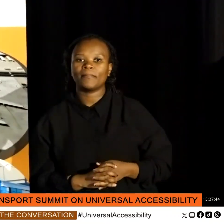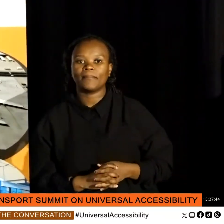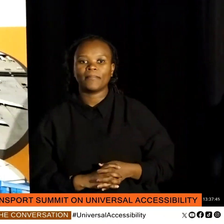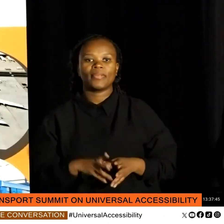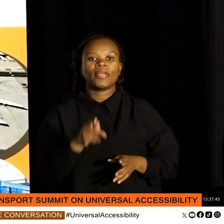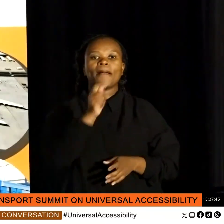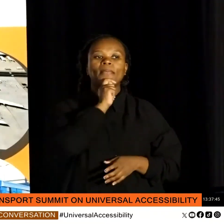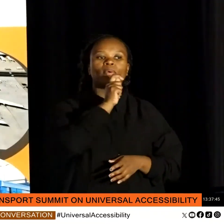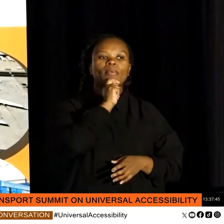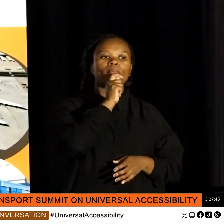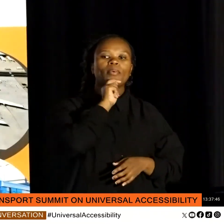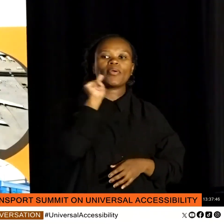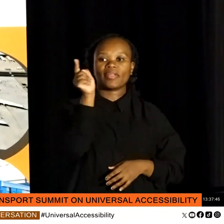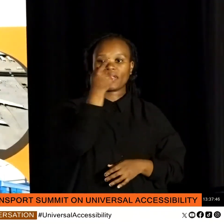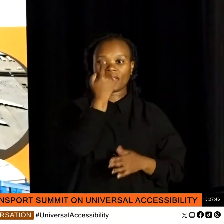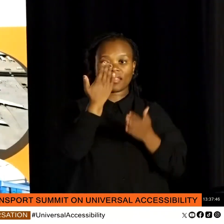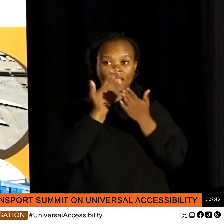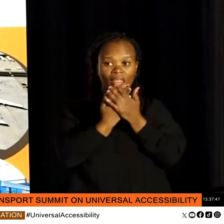Morning, everyone. Can everyone hear me?